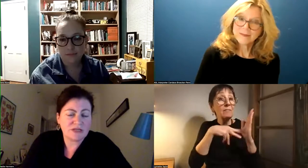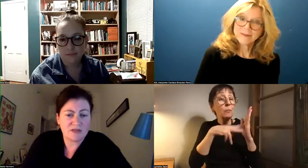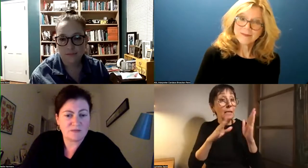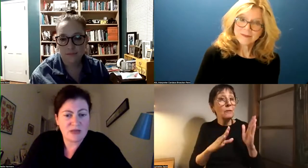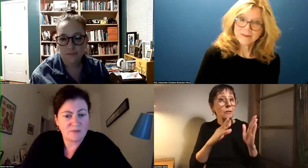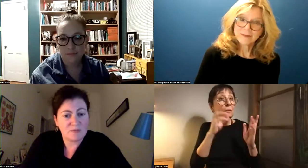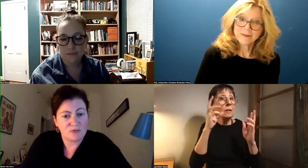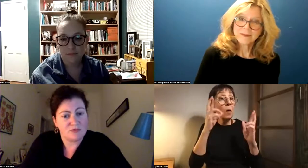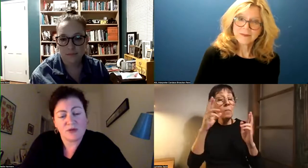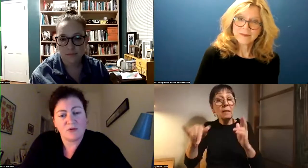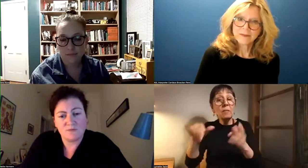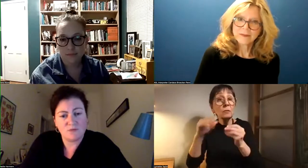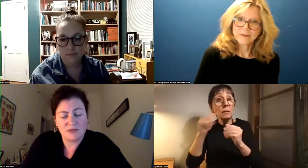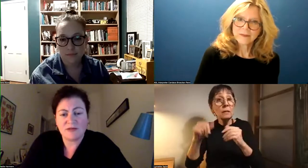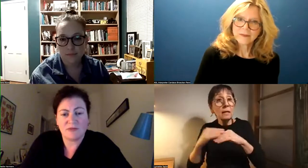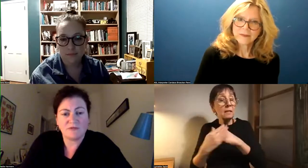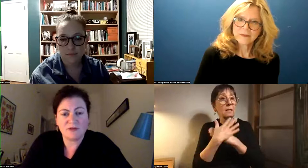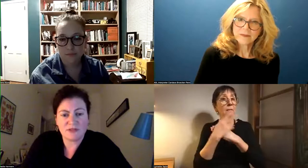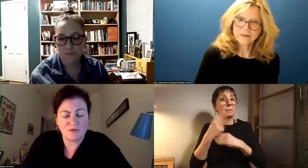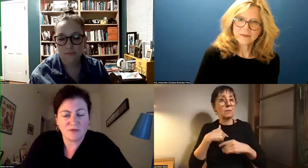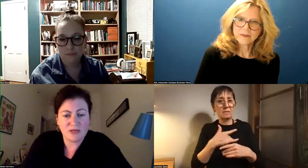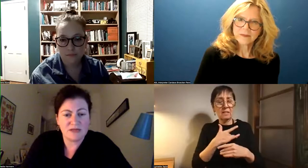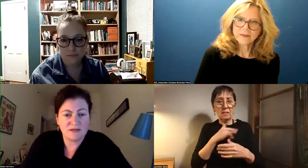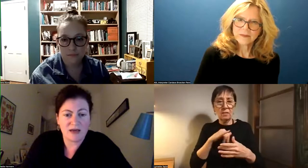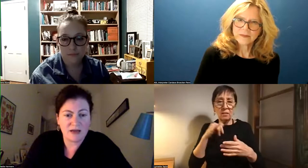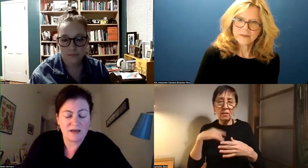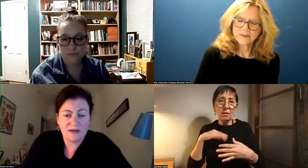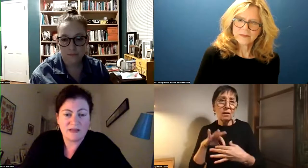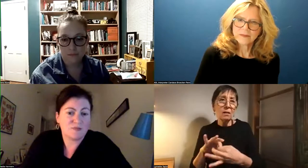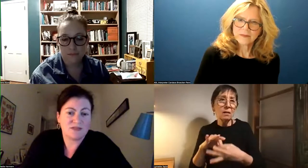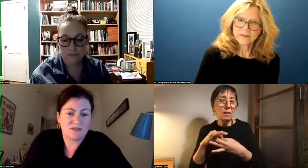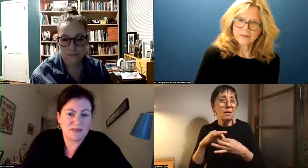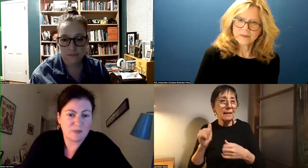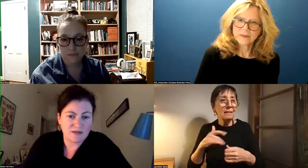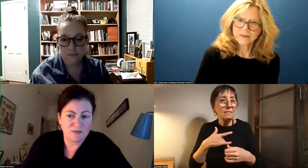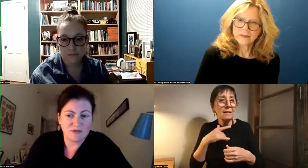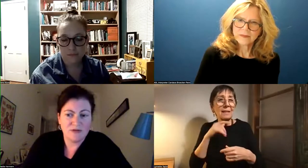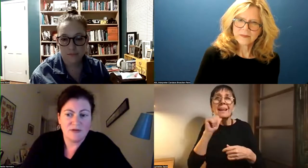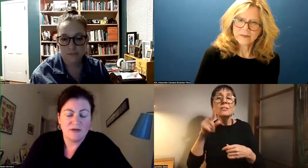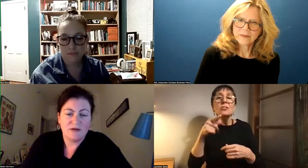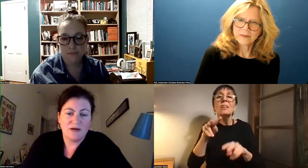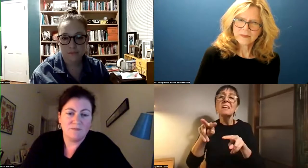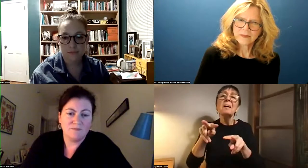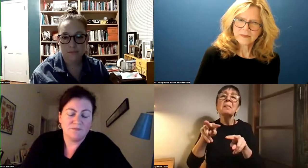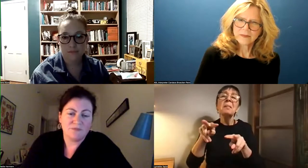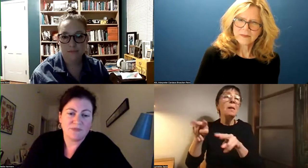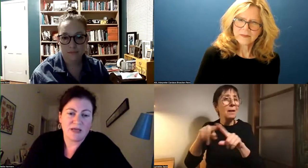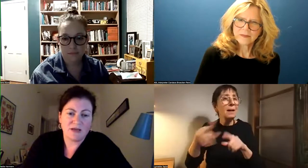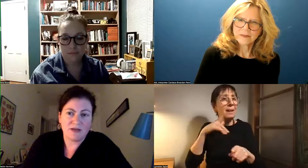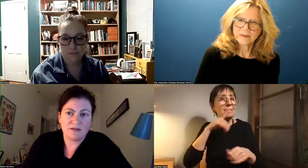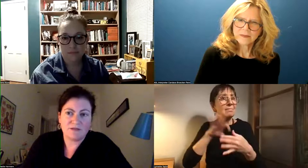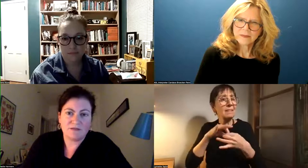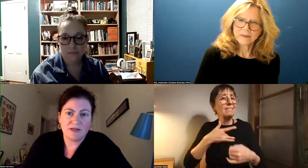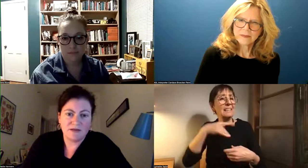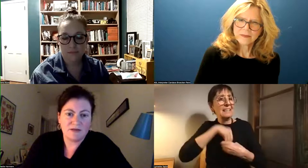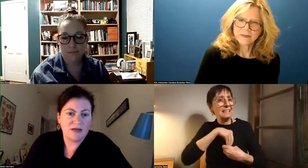with fiction is make people feel what something feels like from the inside, as much as that's possible. And I